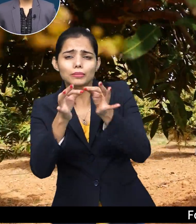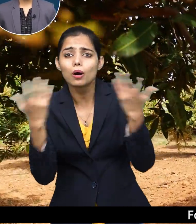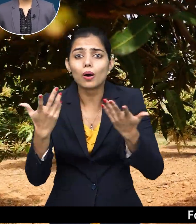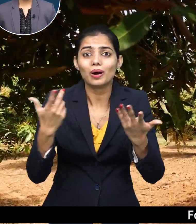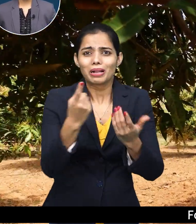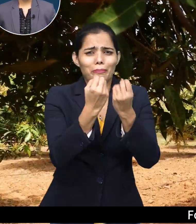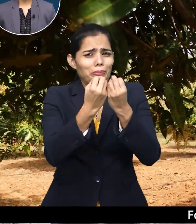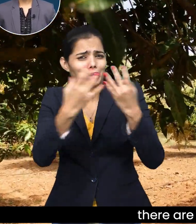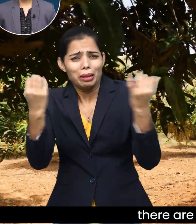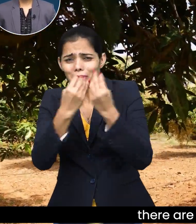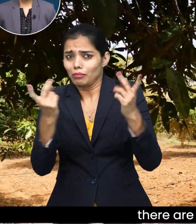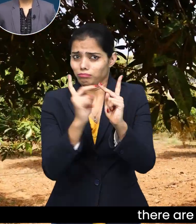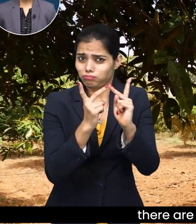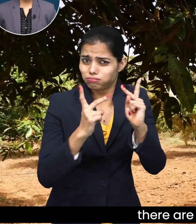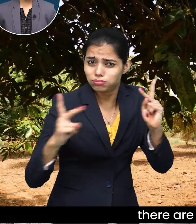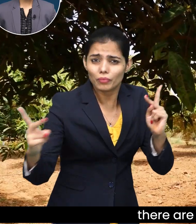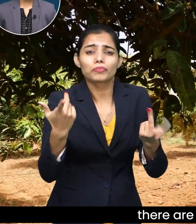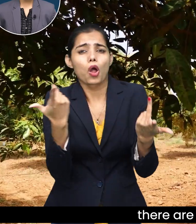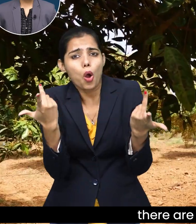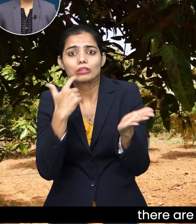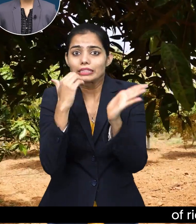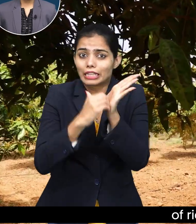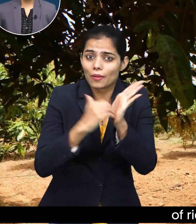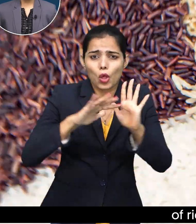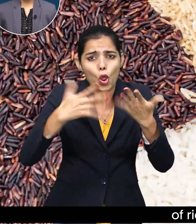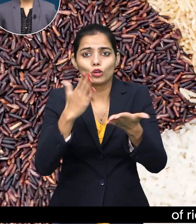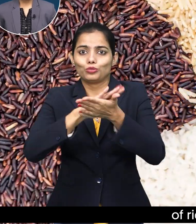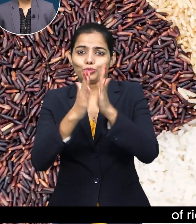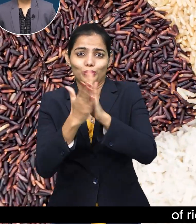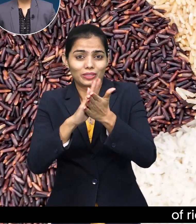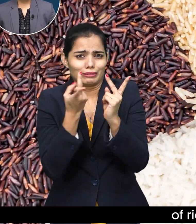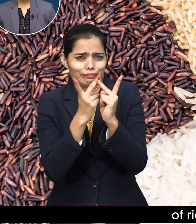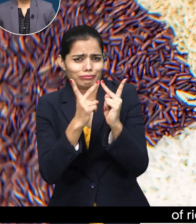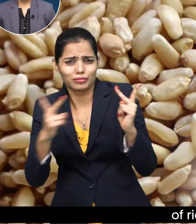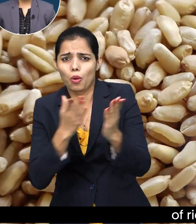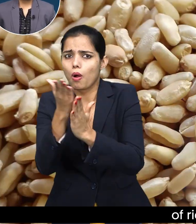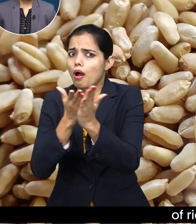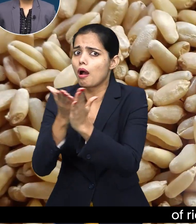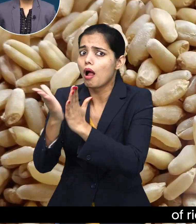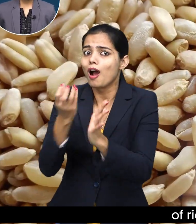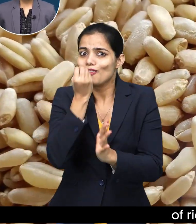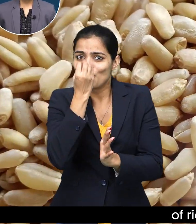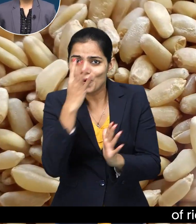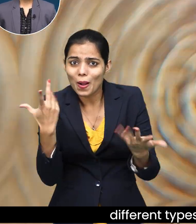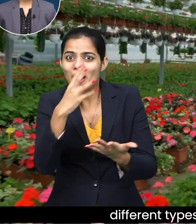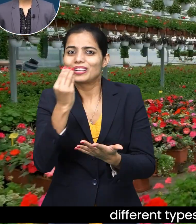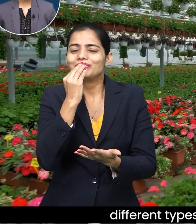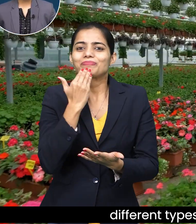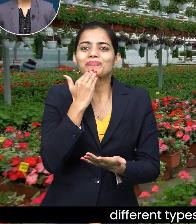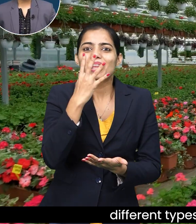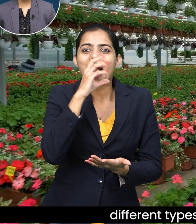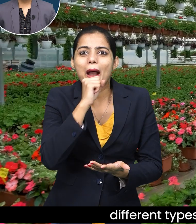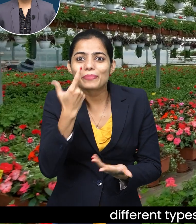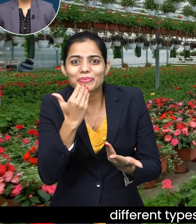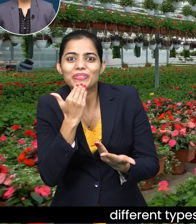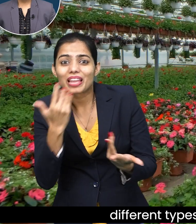example, there are numerous varieties of rice and wheat, different types